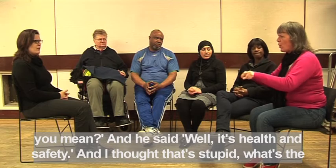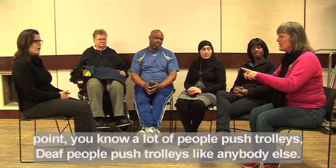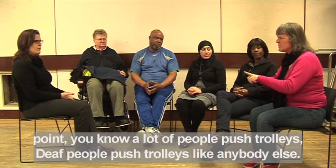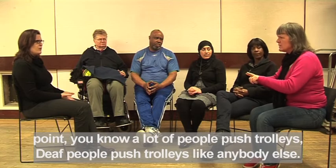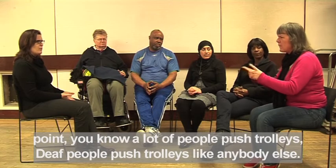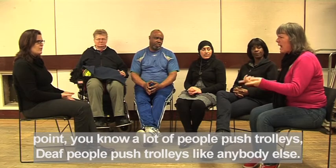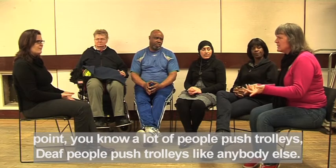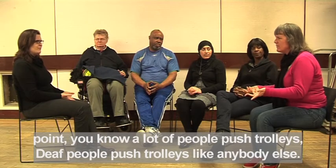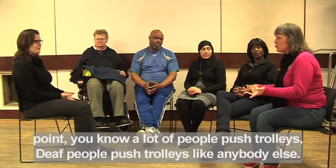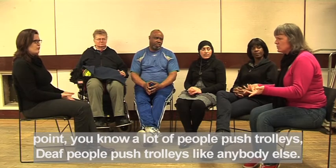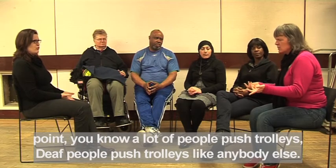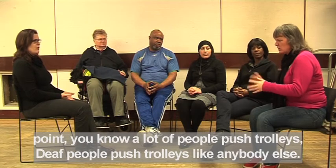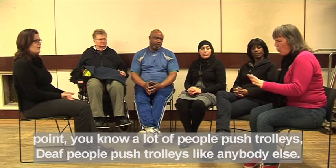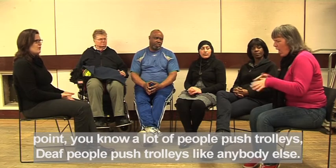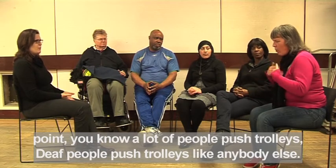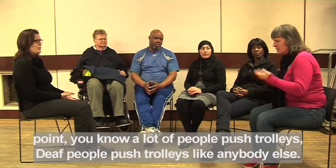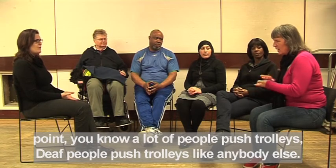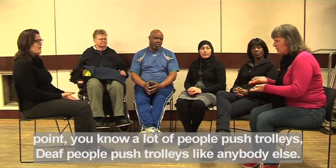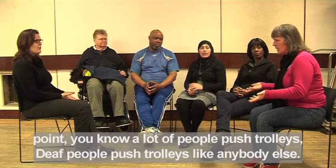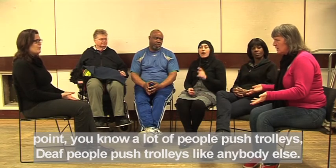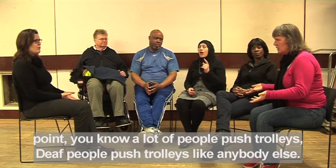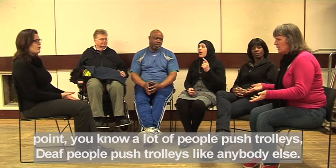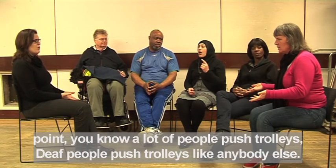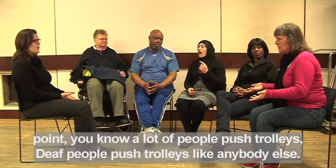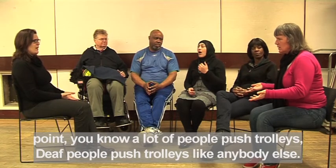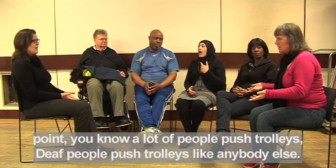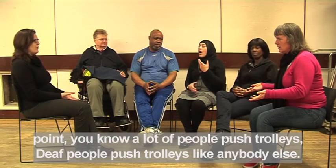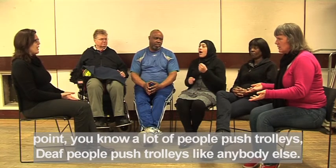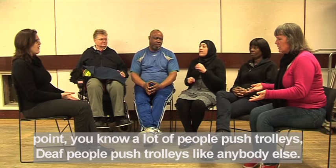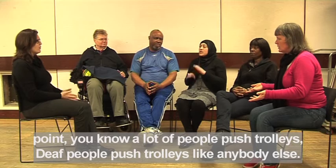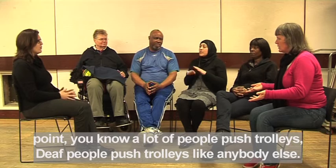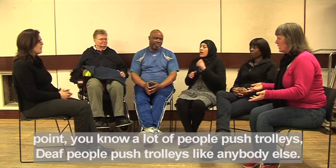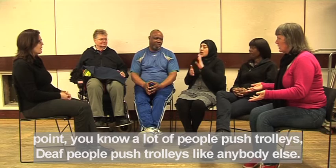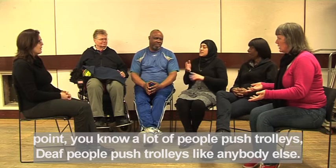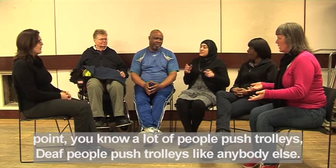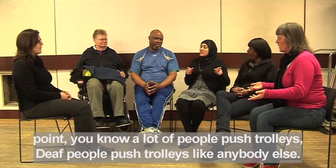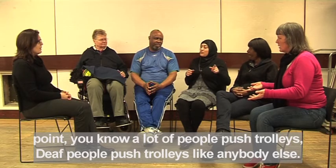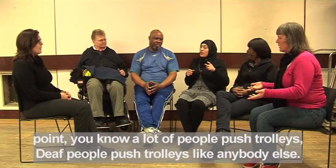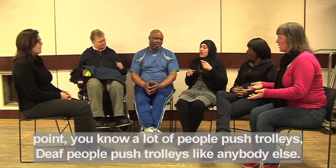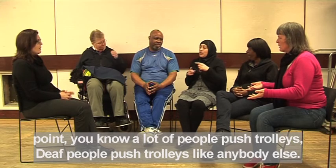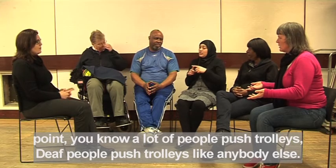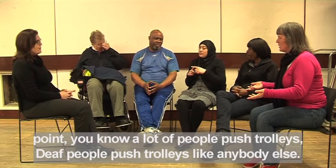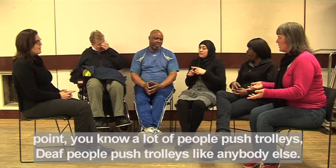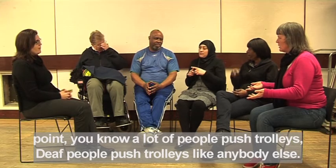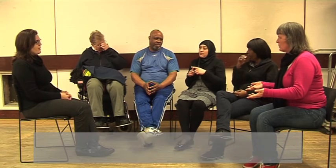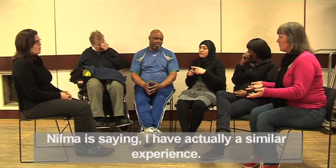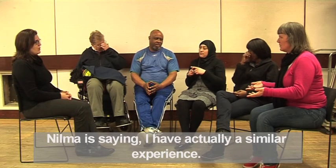lot of people push trolleys. Deaf people push trolleys like anybody else. Nilma is saying, I've had actually a